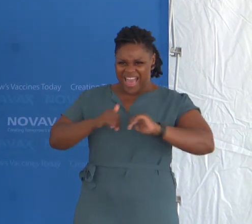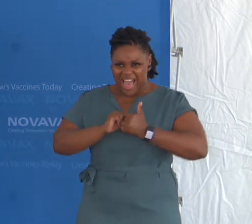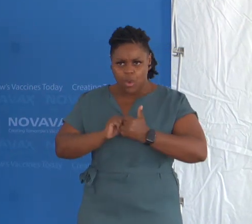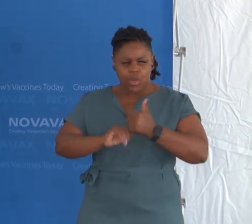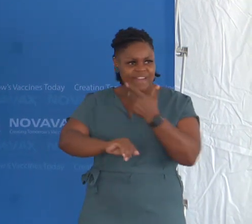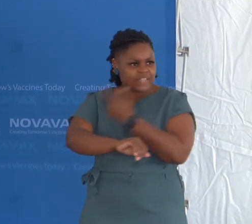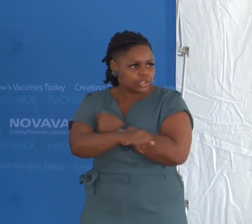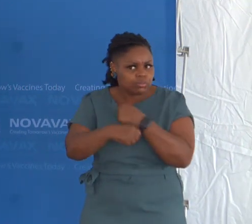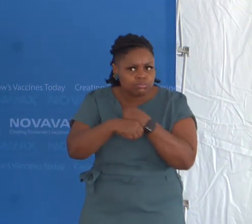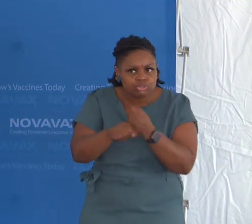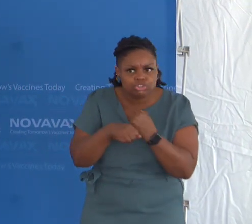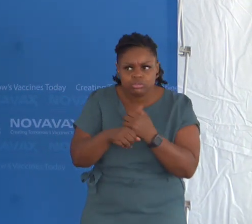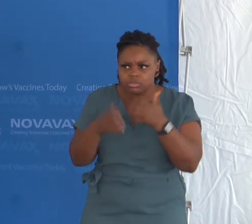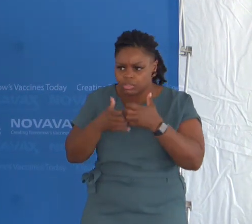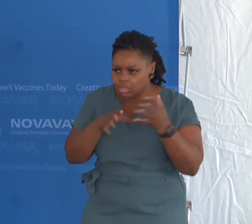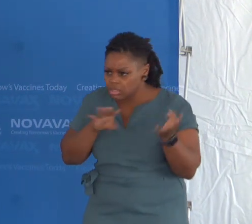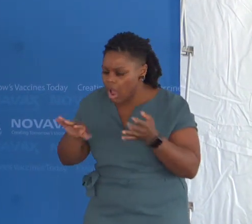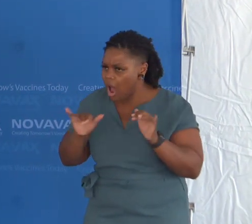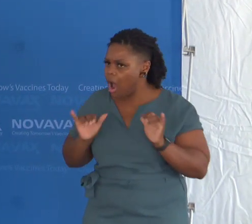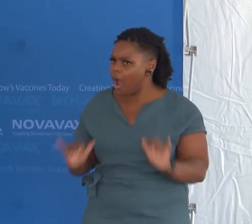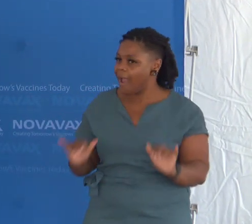are